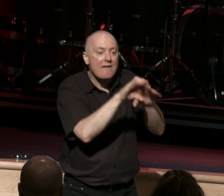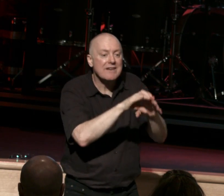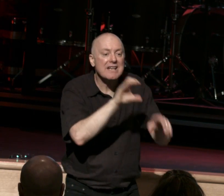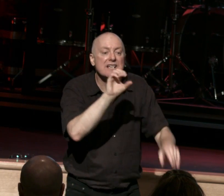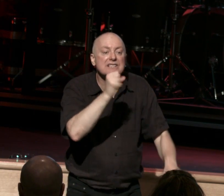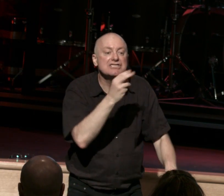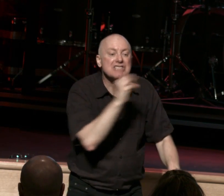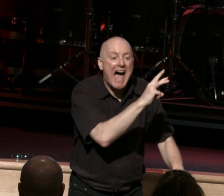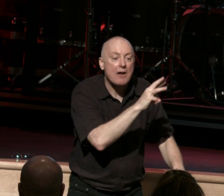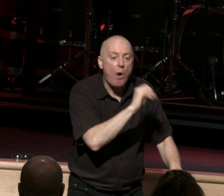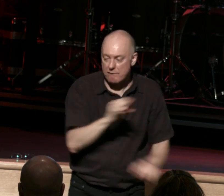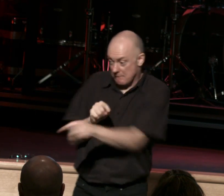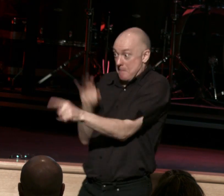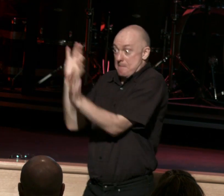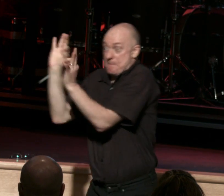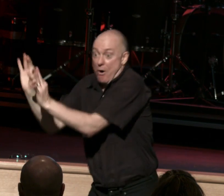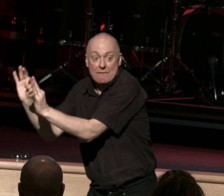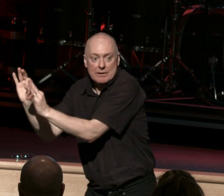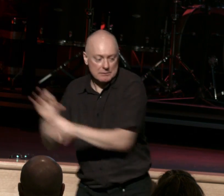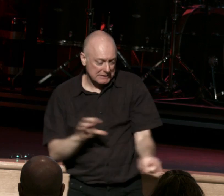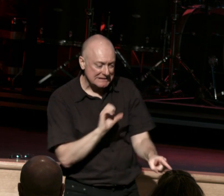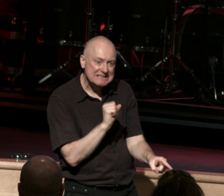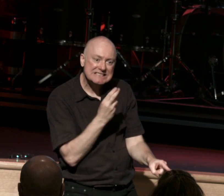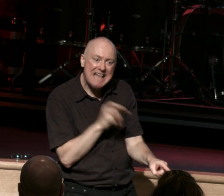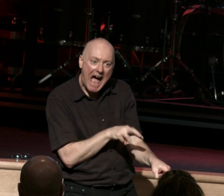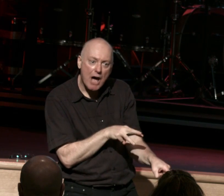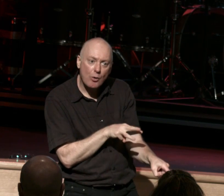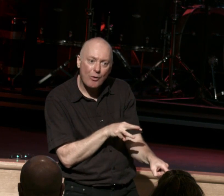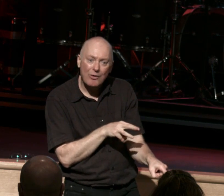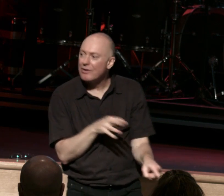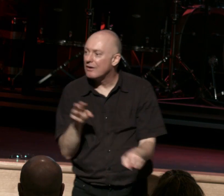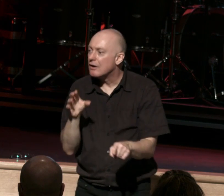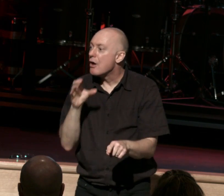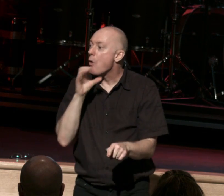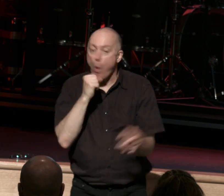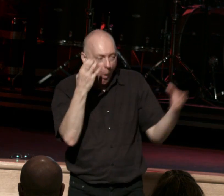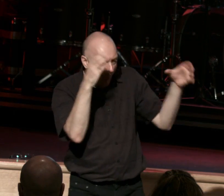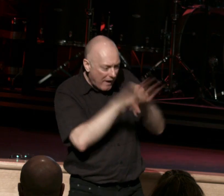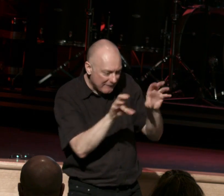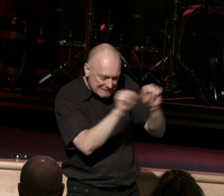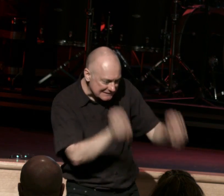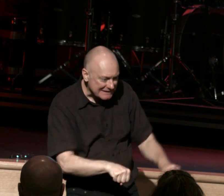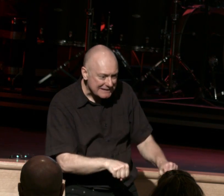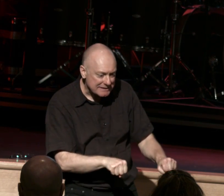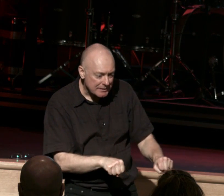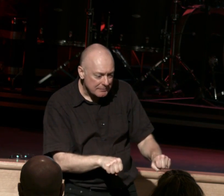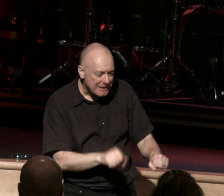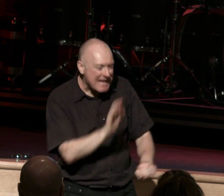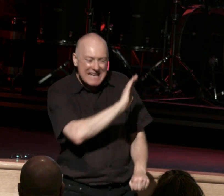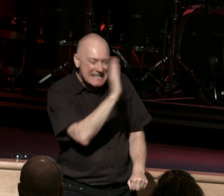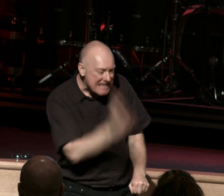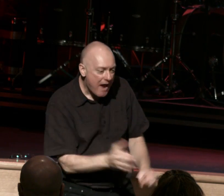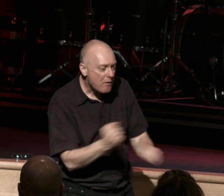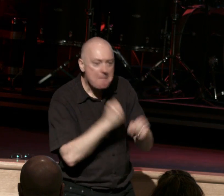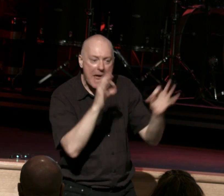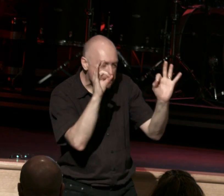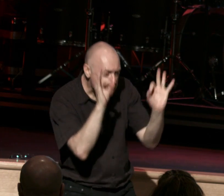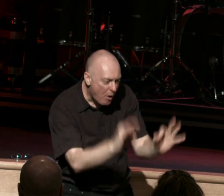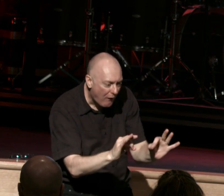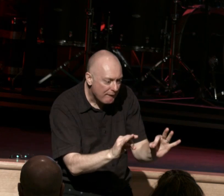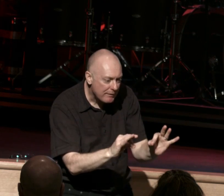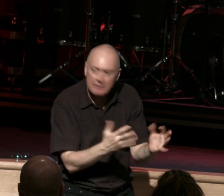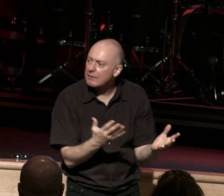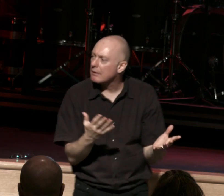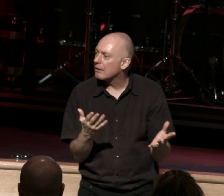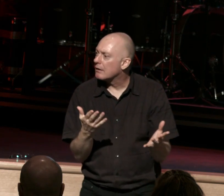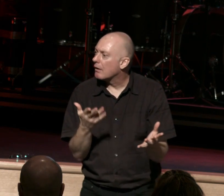a shadow of perfection. So this is verse 1. The old covenant system could never make